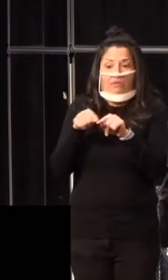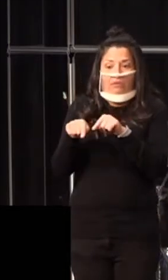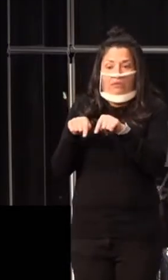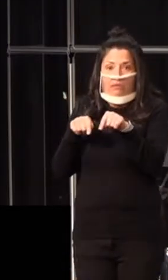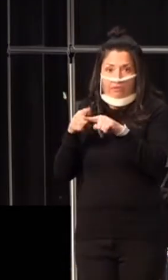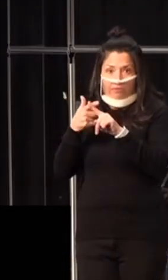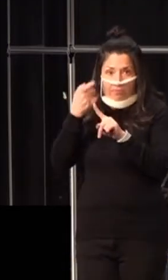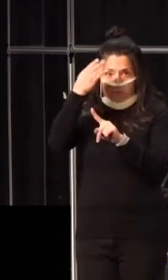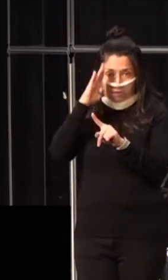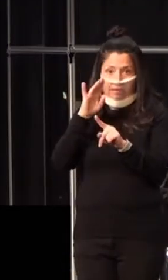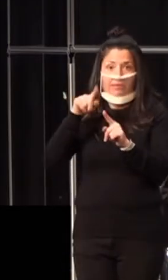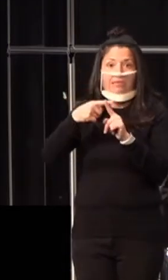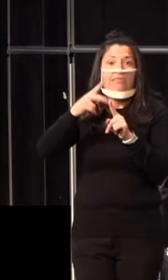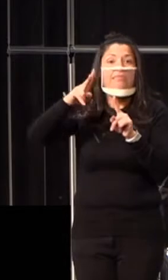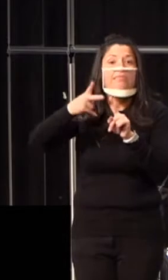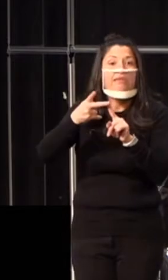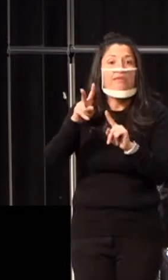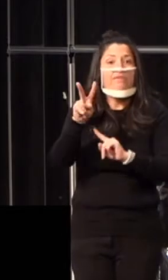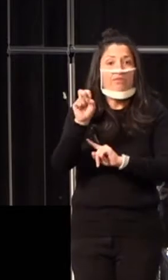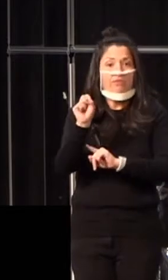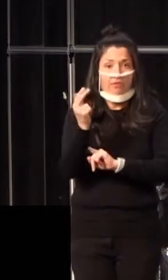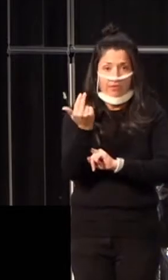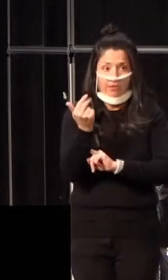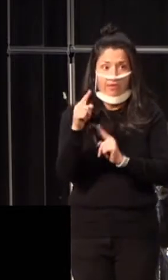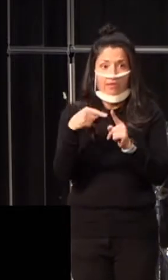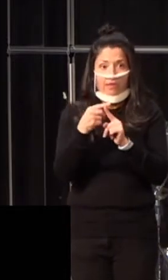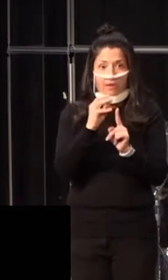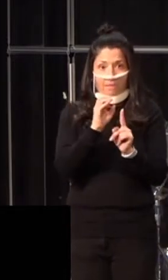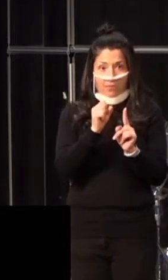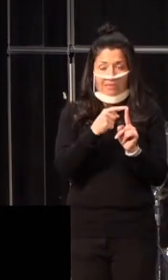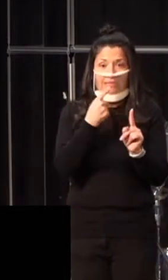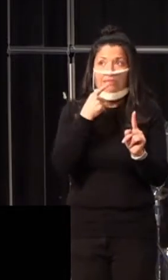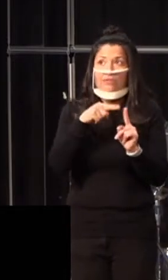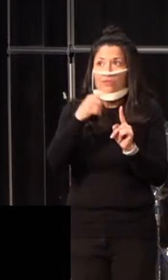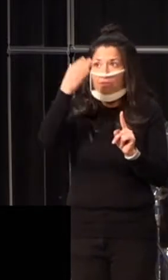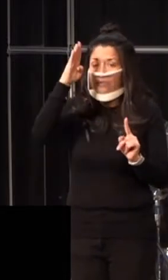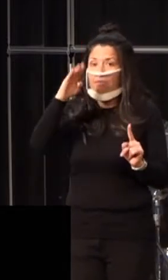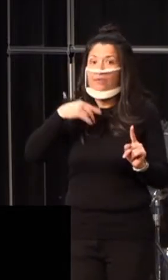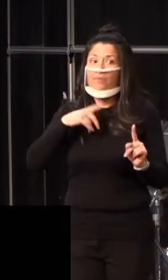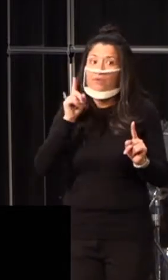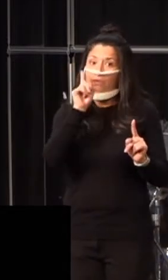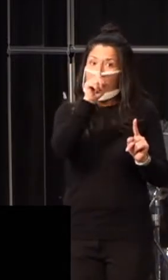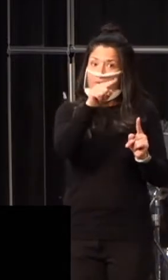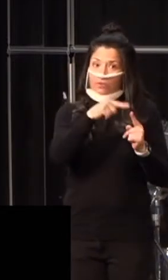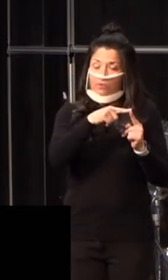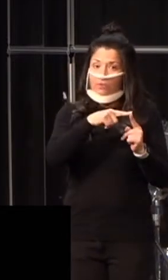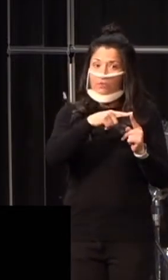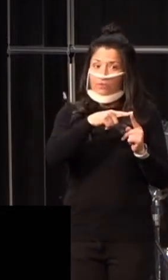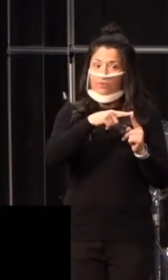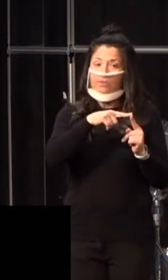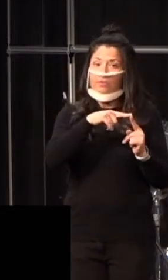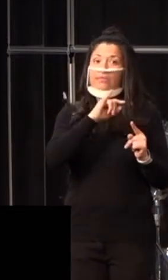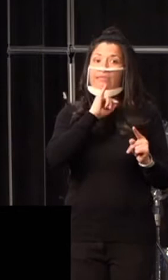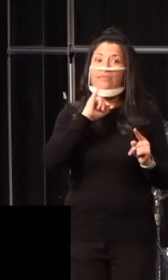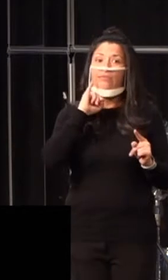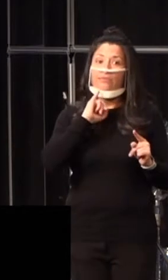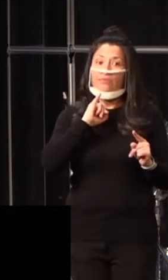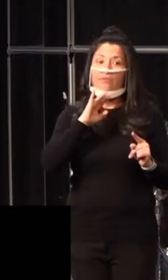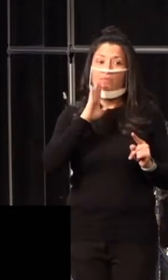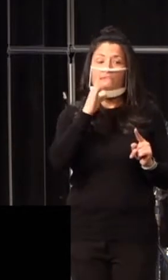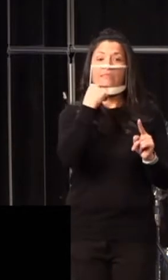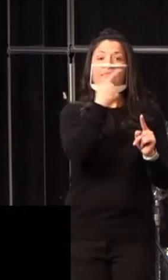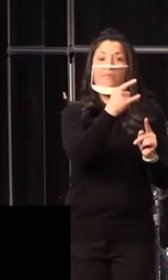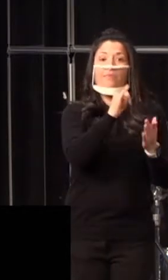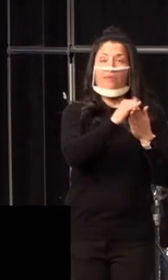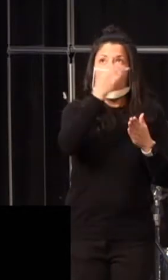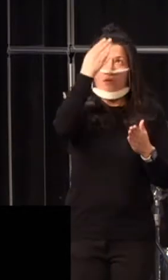in verse 13. Then Moses said to God, "Behold, I am going to the sons of Israel, and I shall say to them, 'The God of your fathers has sent me to you.'